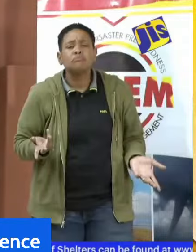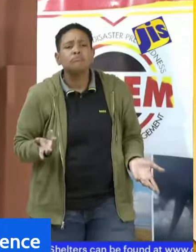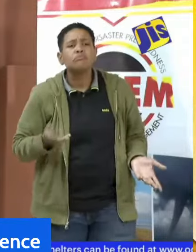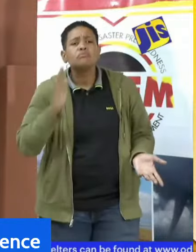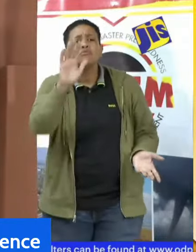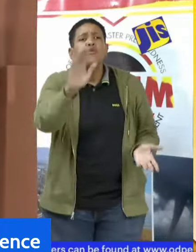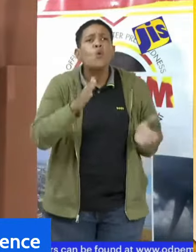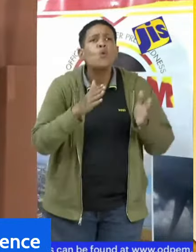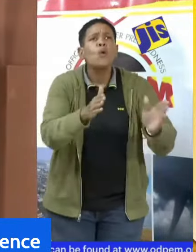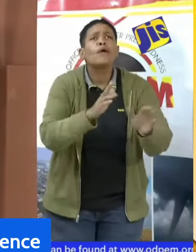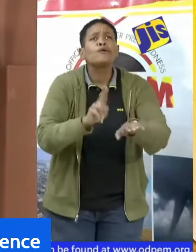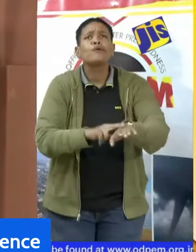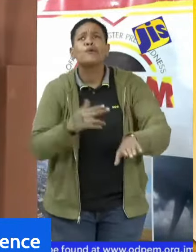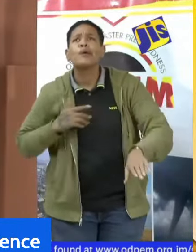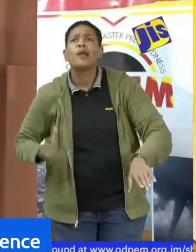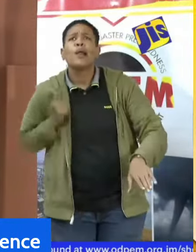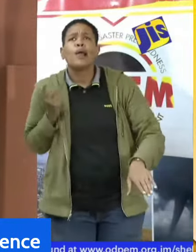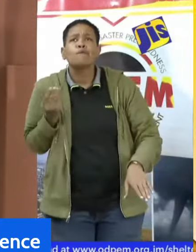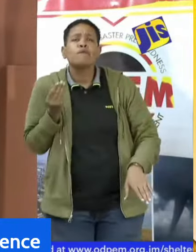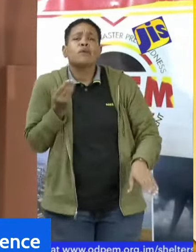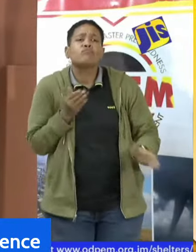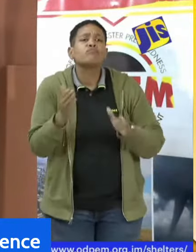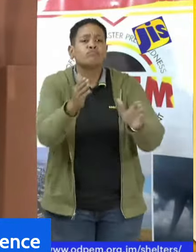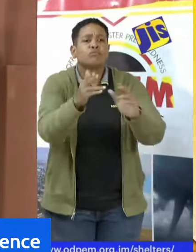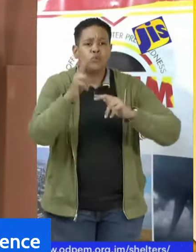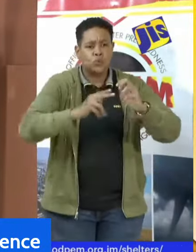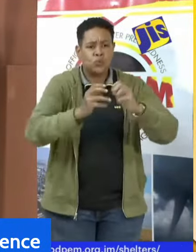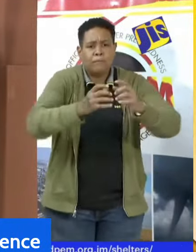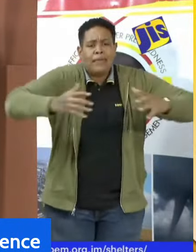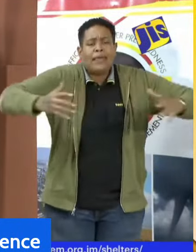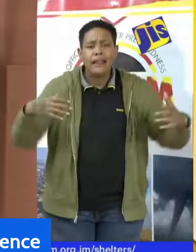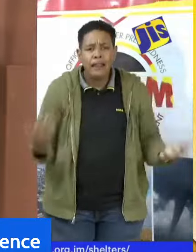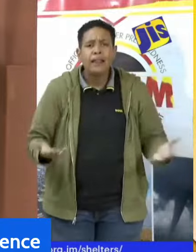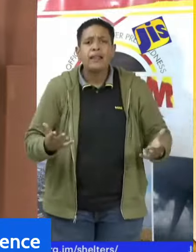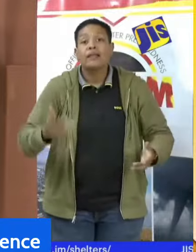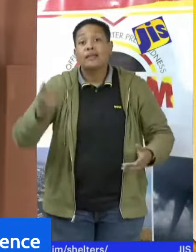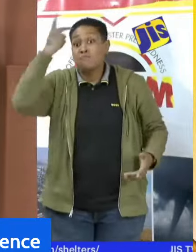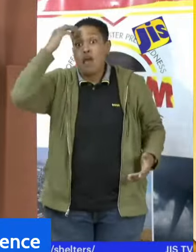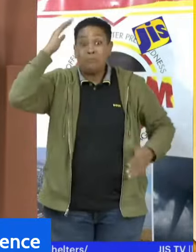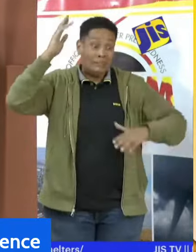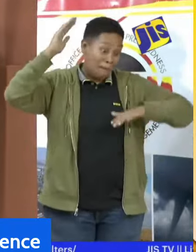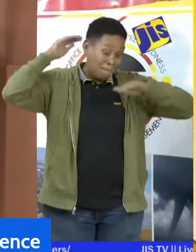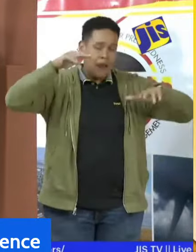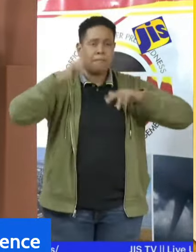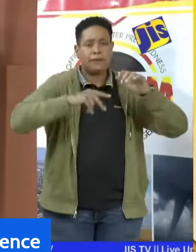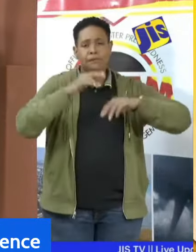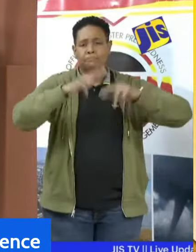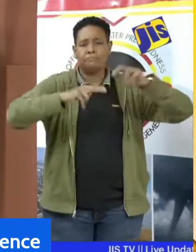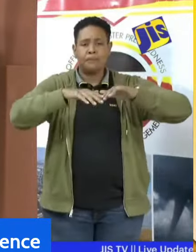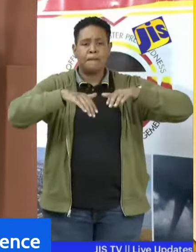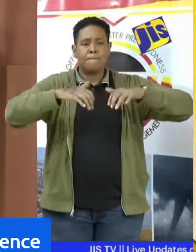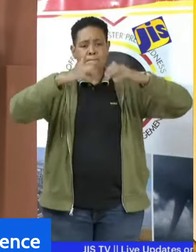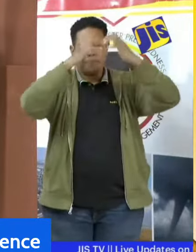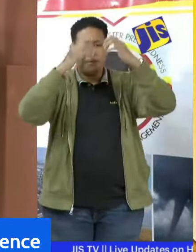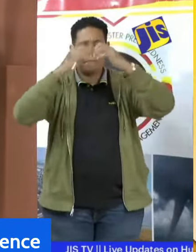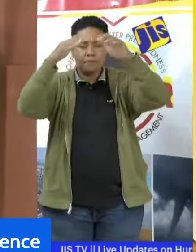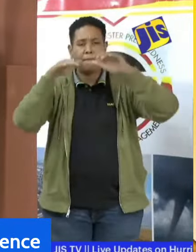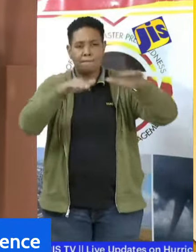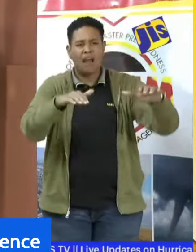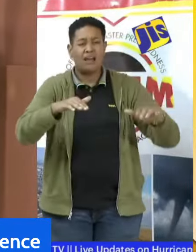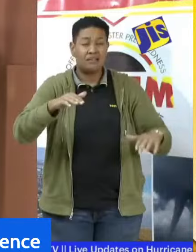your way of life, to rebuild. The Prime Minister spoke about the